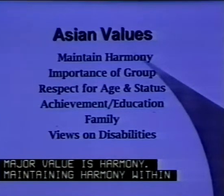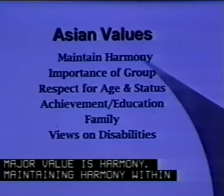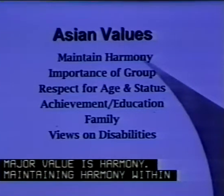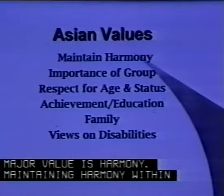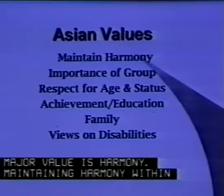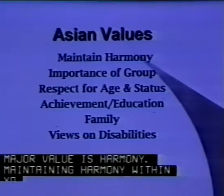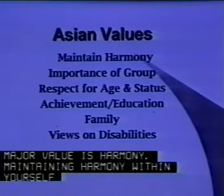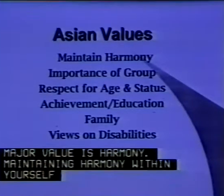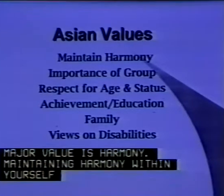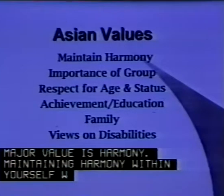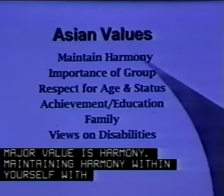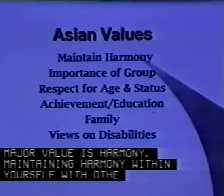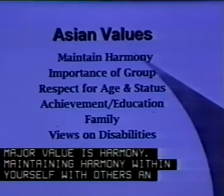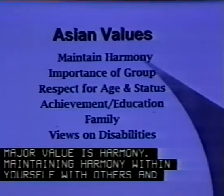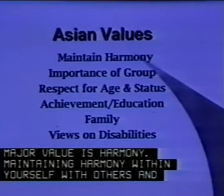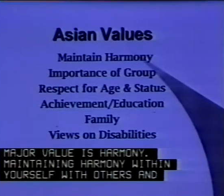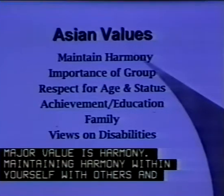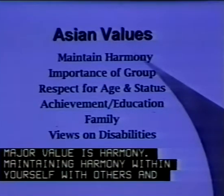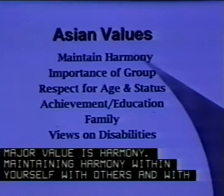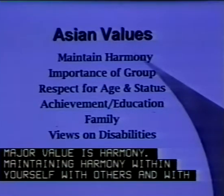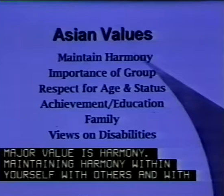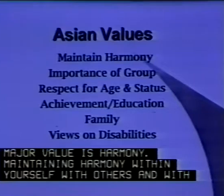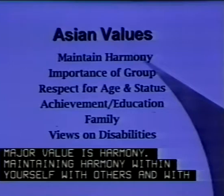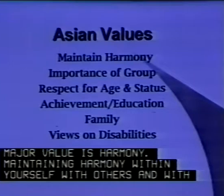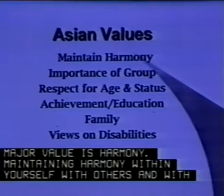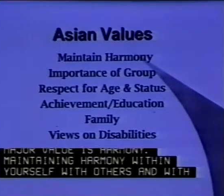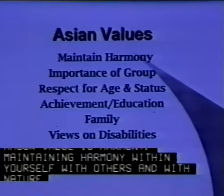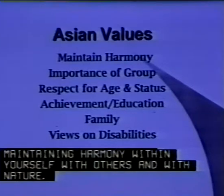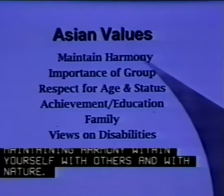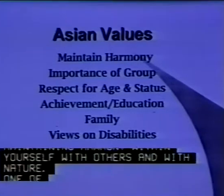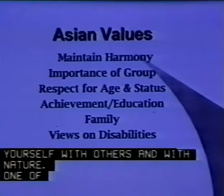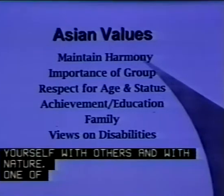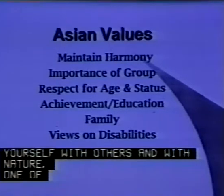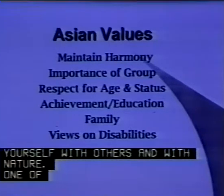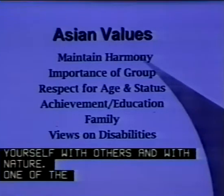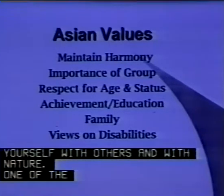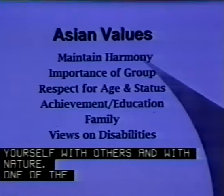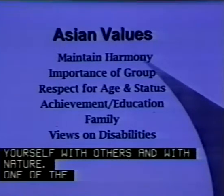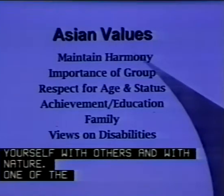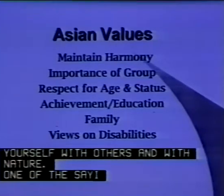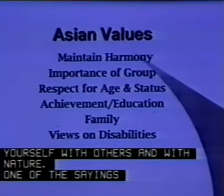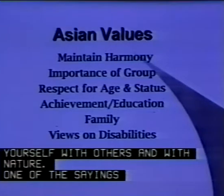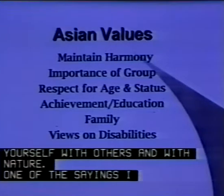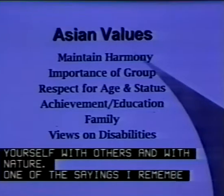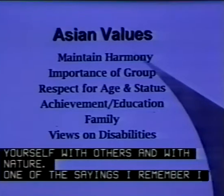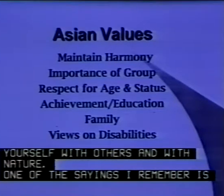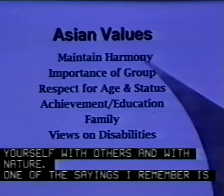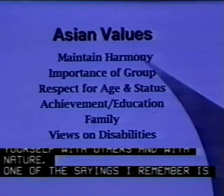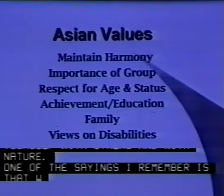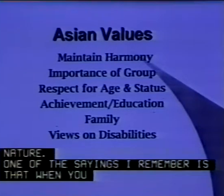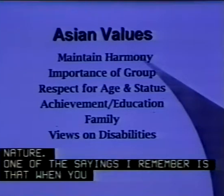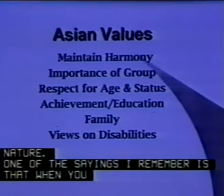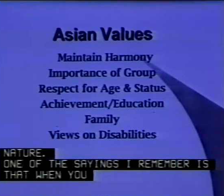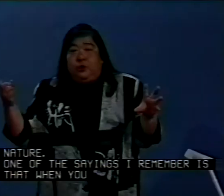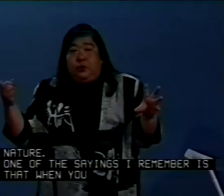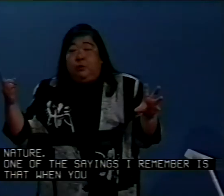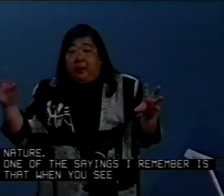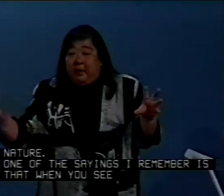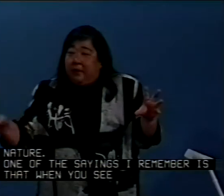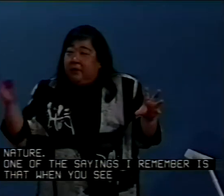nature. One of the sayings I remember is that of when you see a flower, do you pluck it